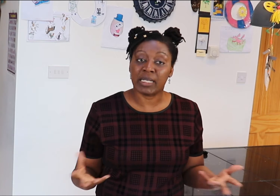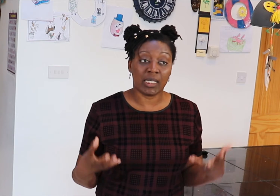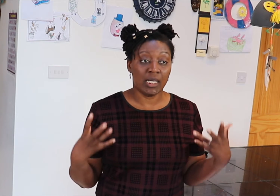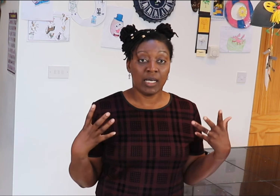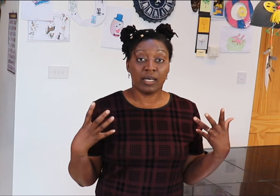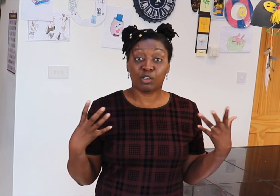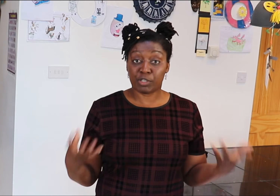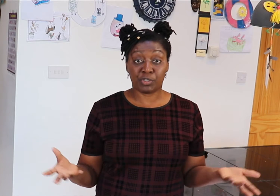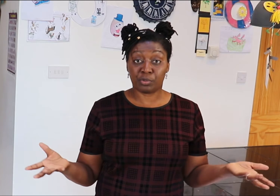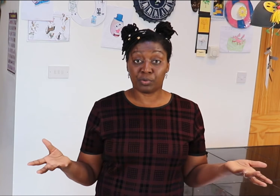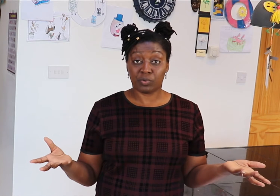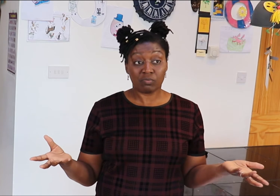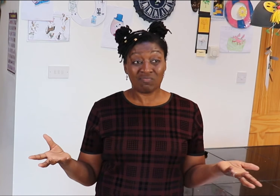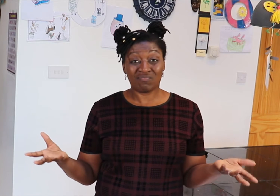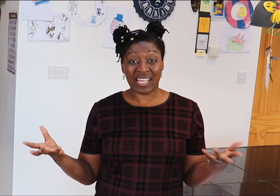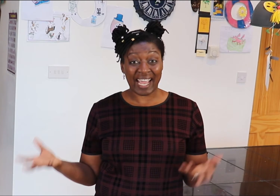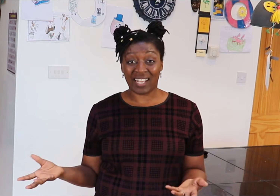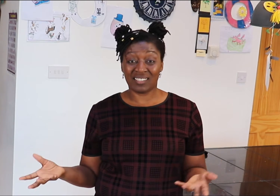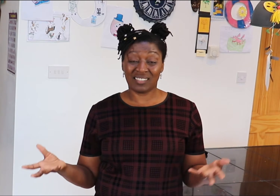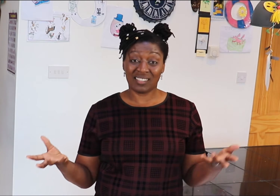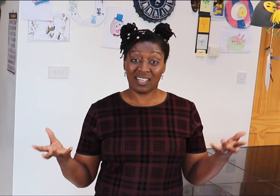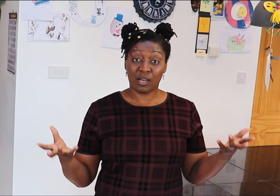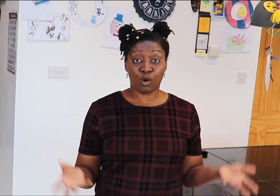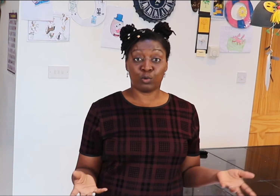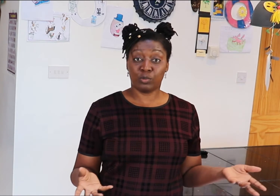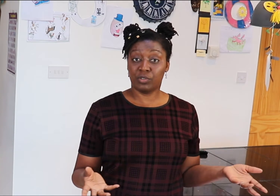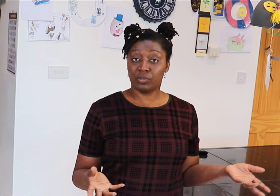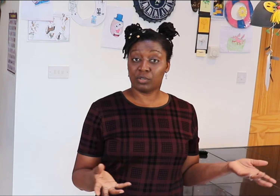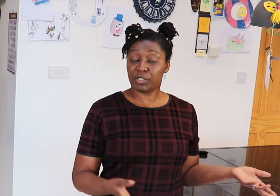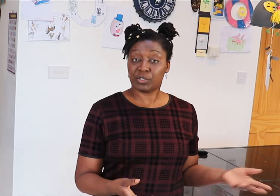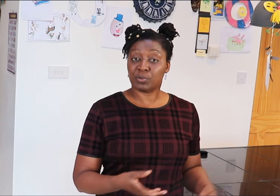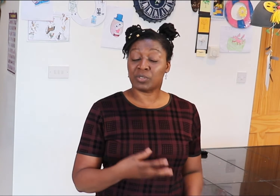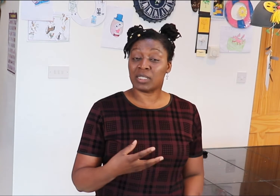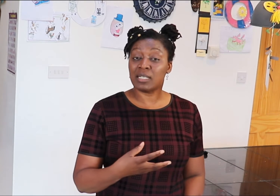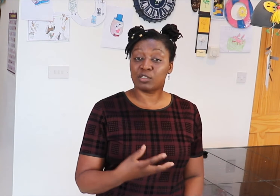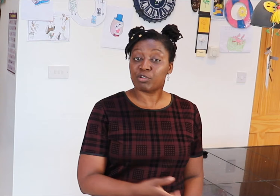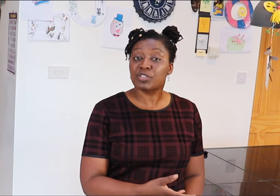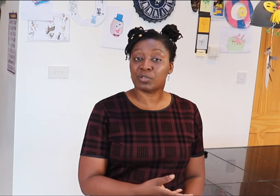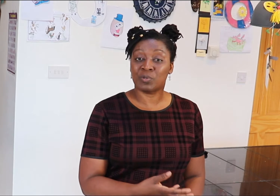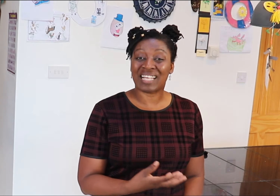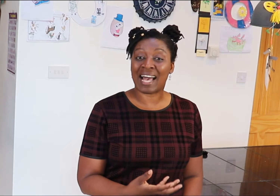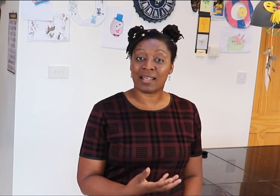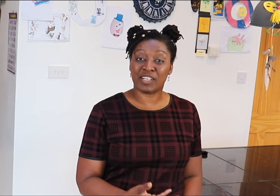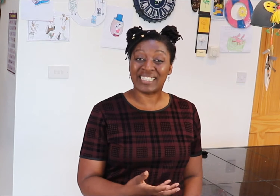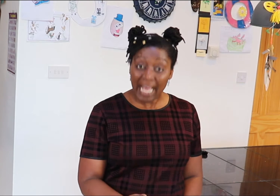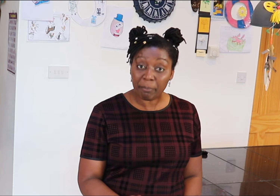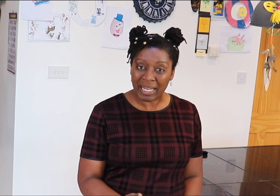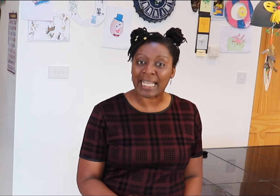carry crystals. The eggs holds crystals. These crystals are the